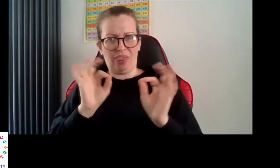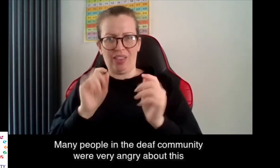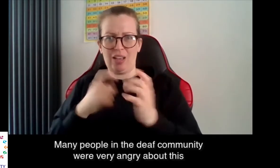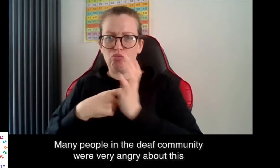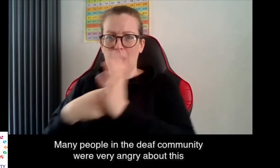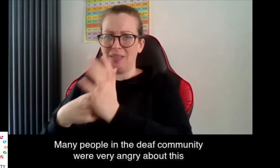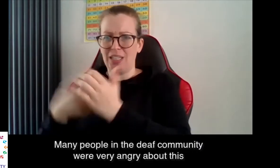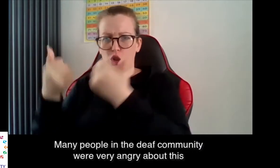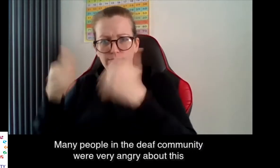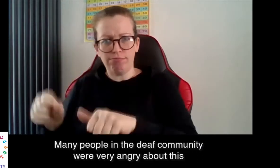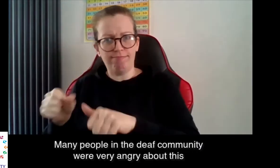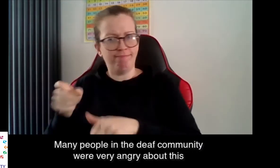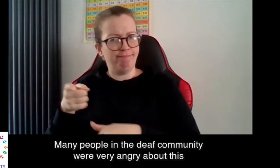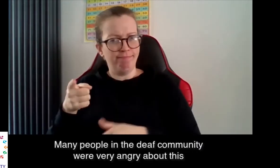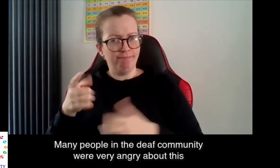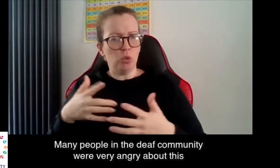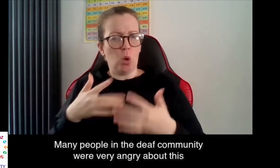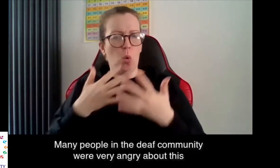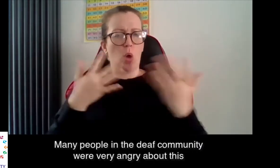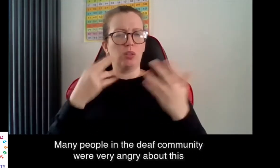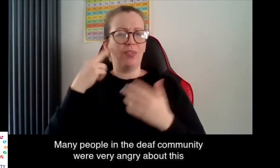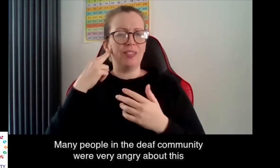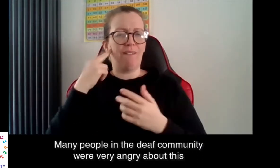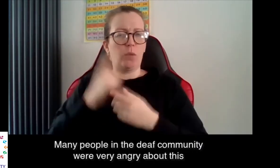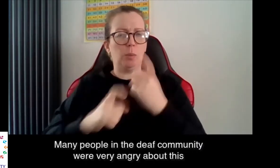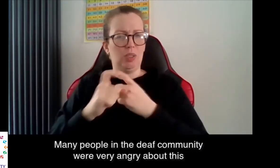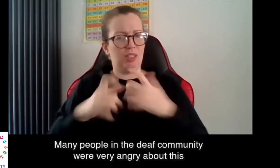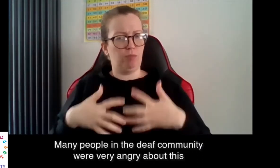Many people in the deaf community were very angry about this.